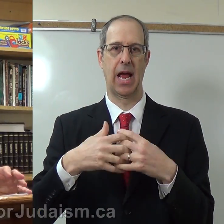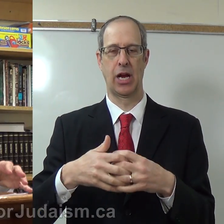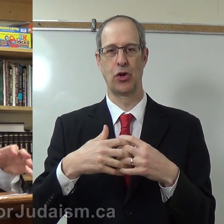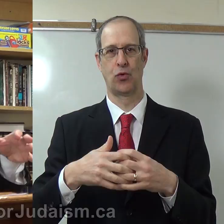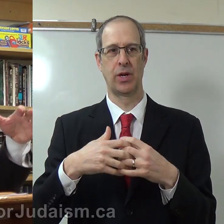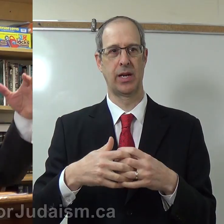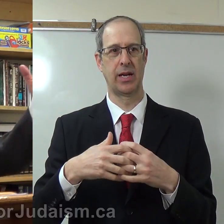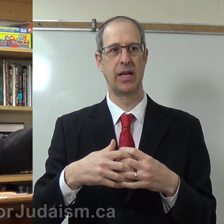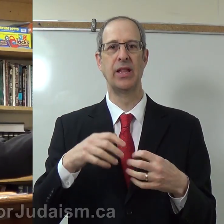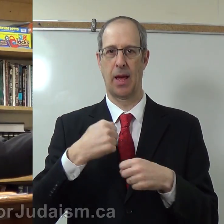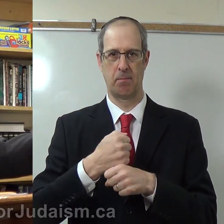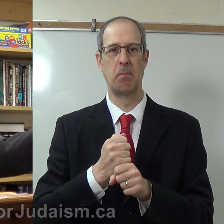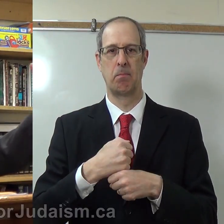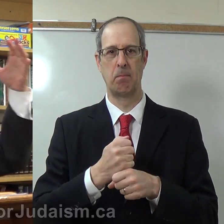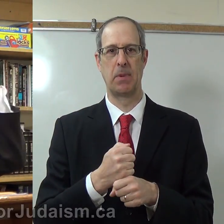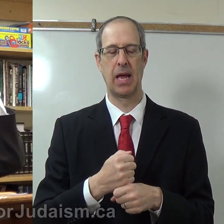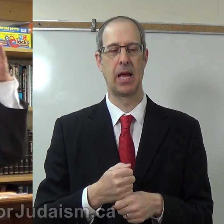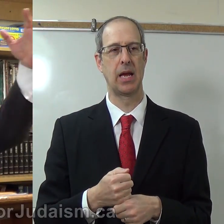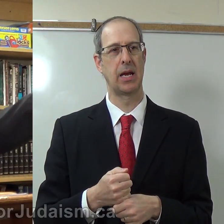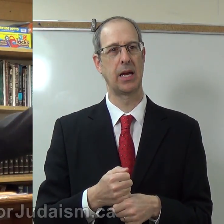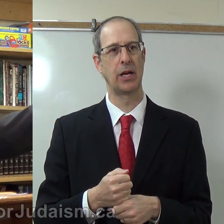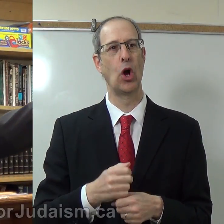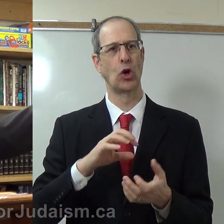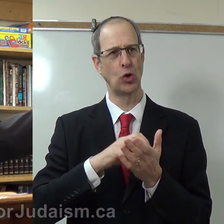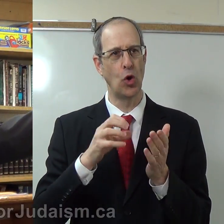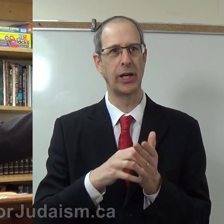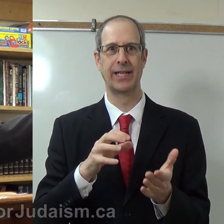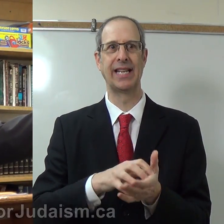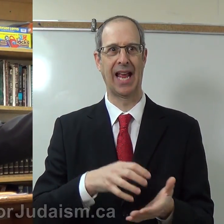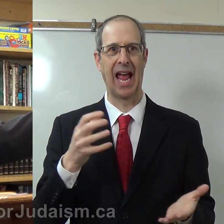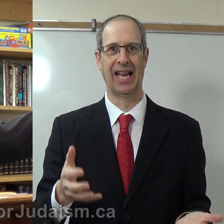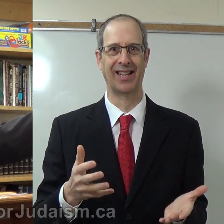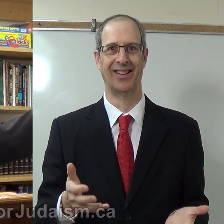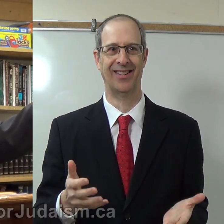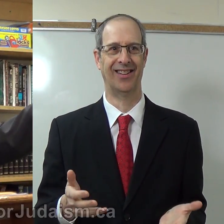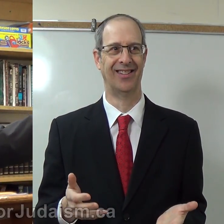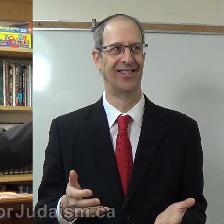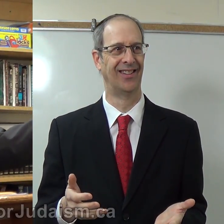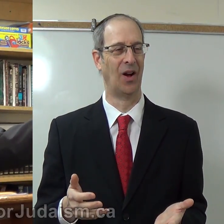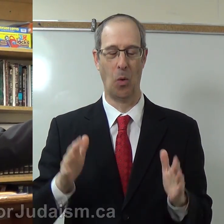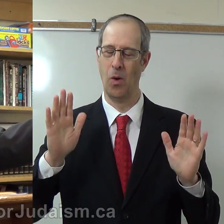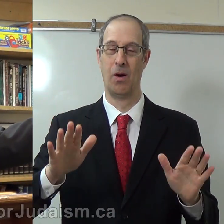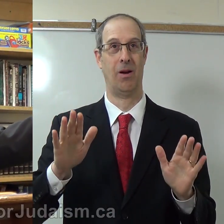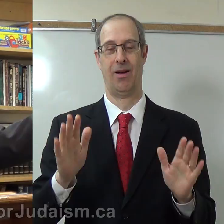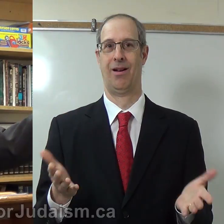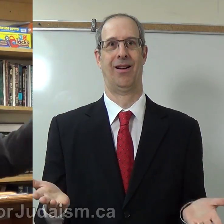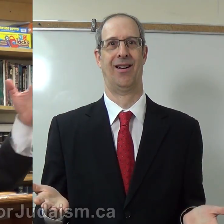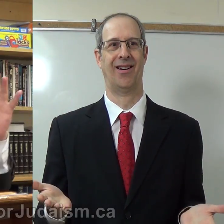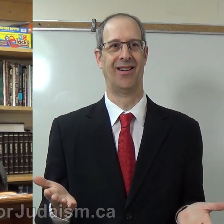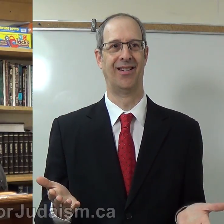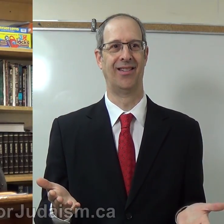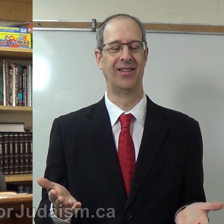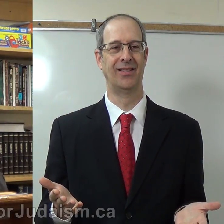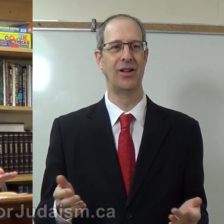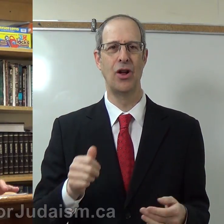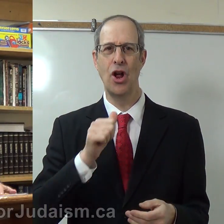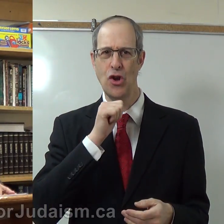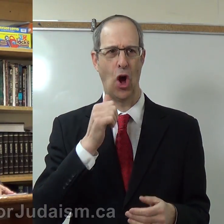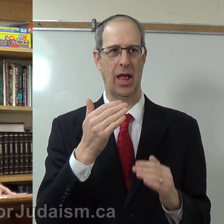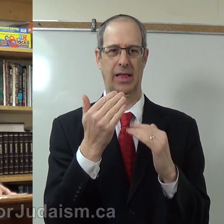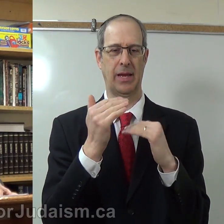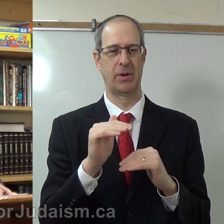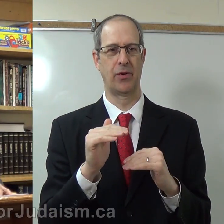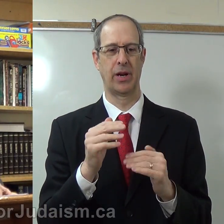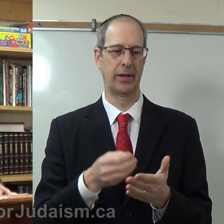that produced cookies and cake. It was amazing. This is not just